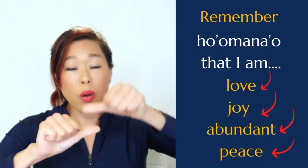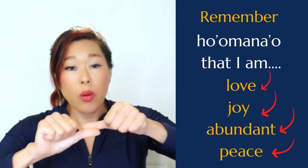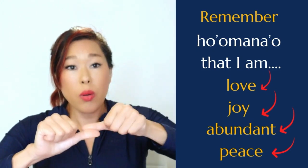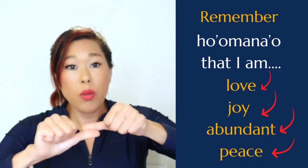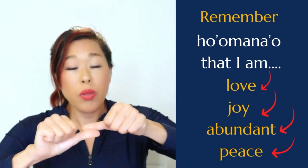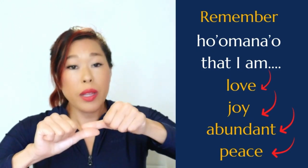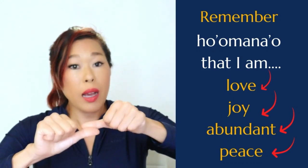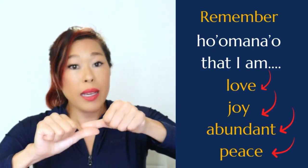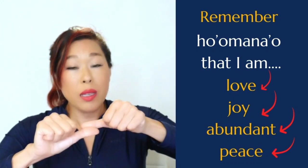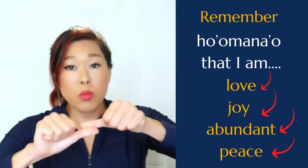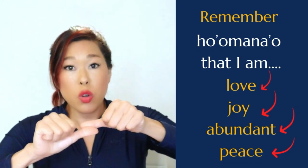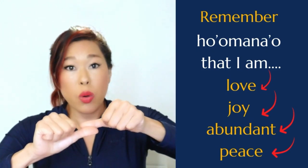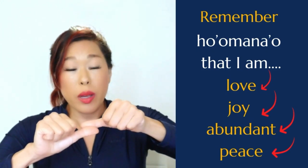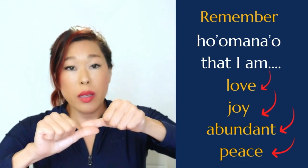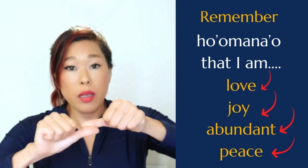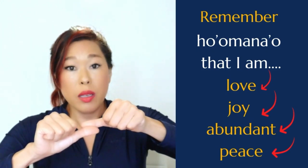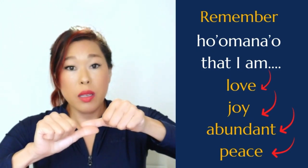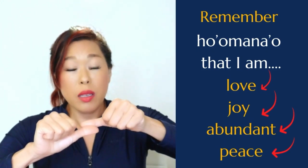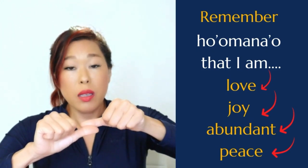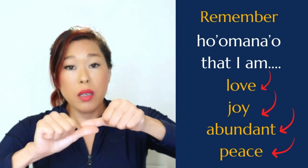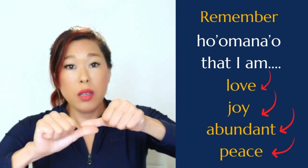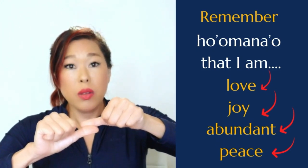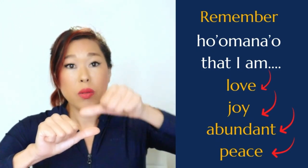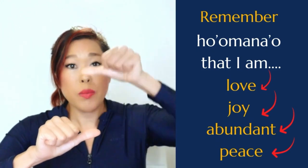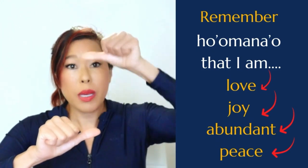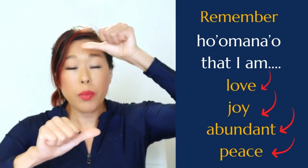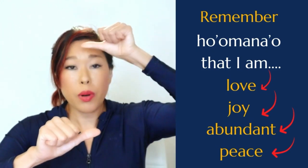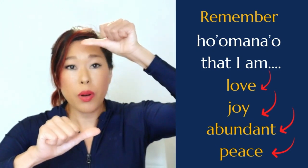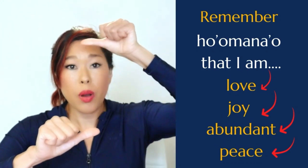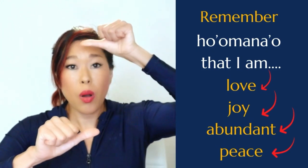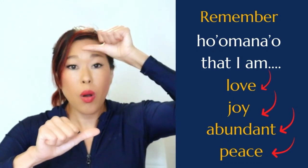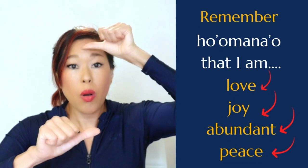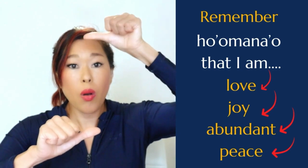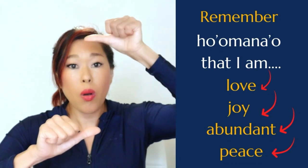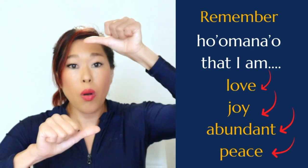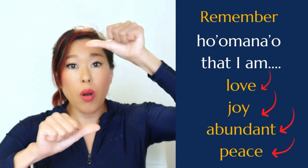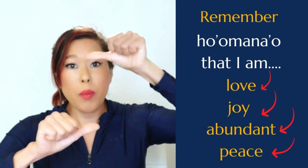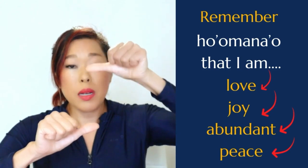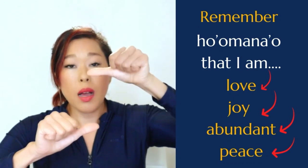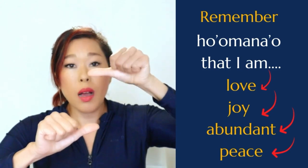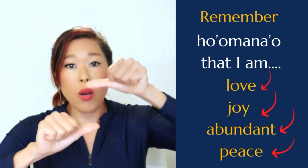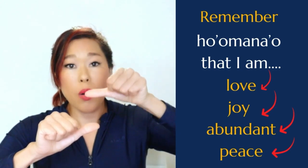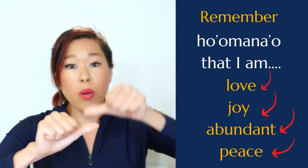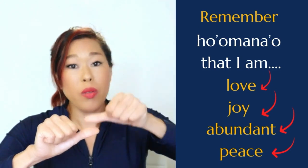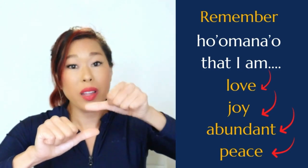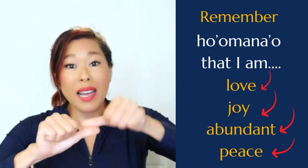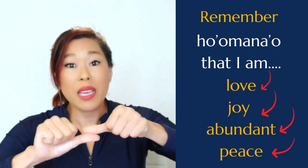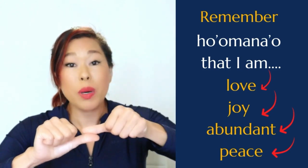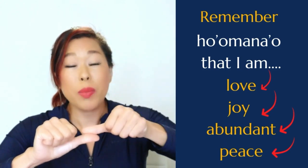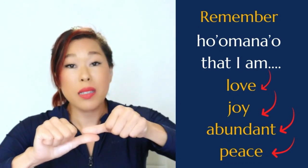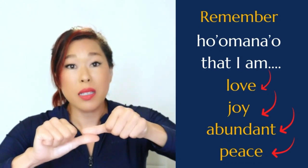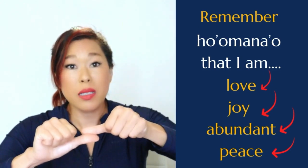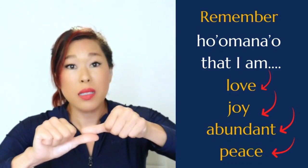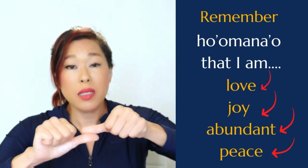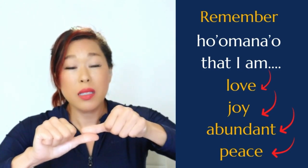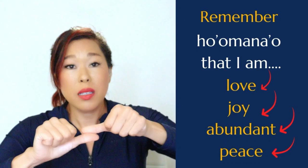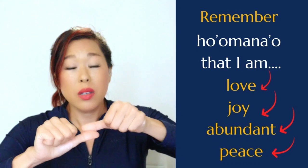ho'omana'o, that I am joy. Remember, ho'omana'o, that I am